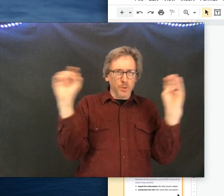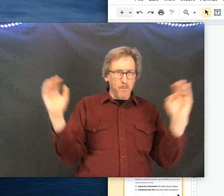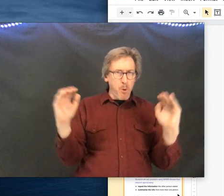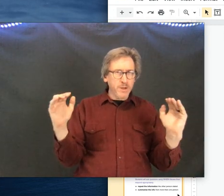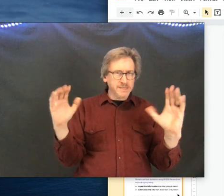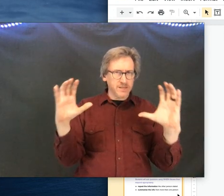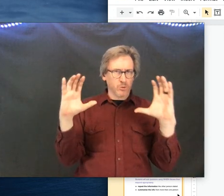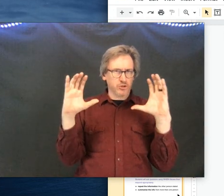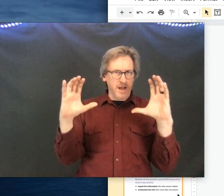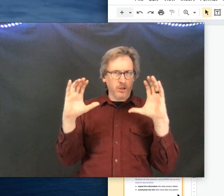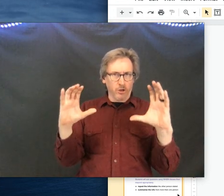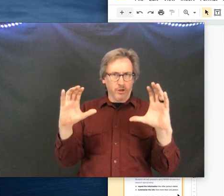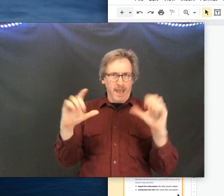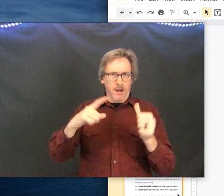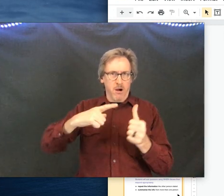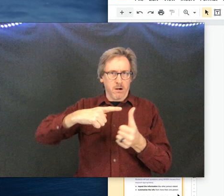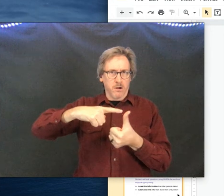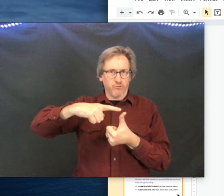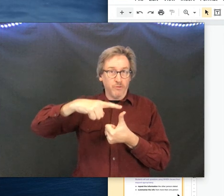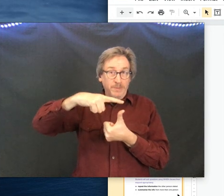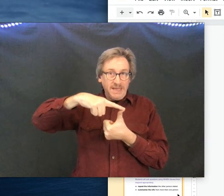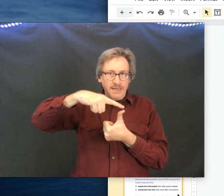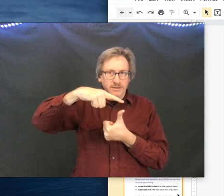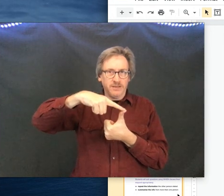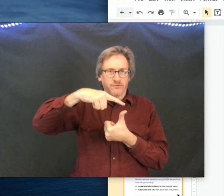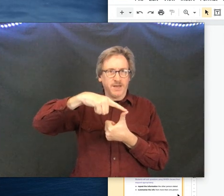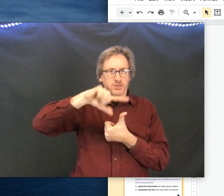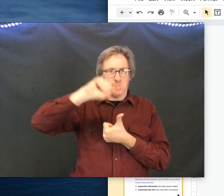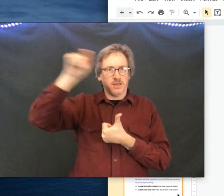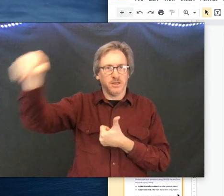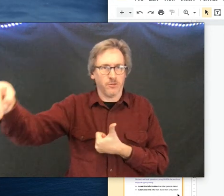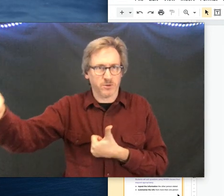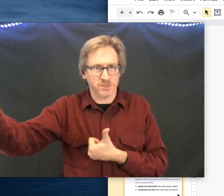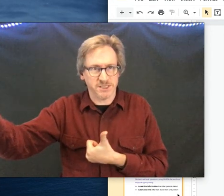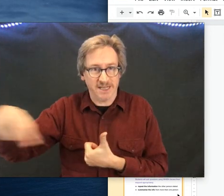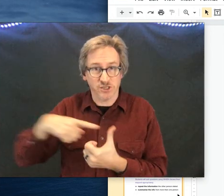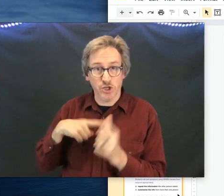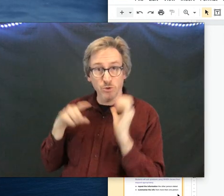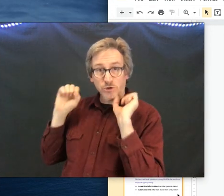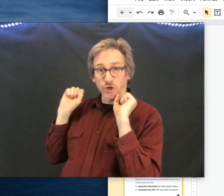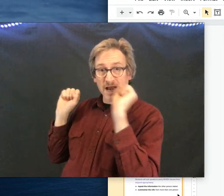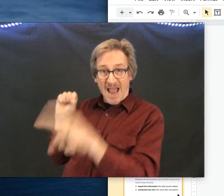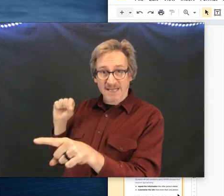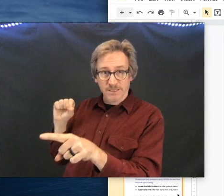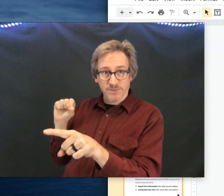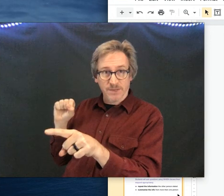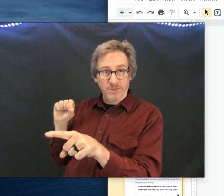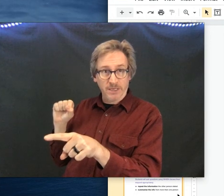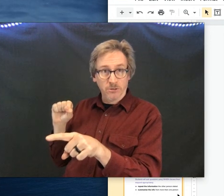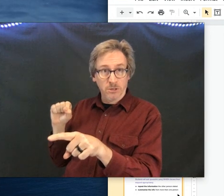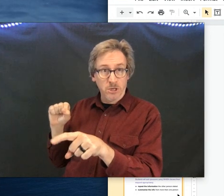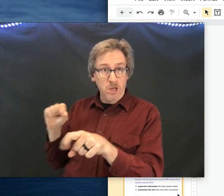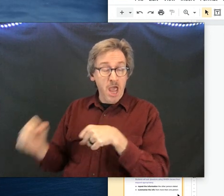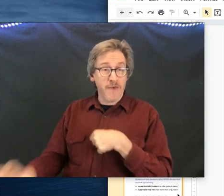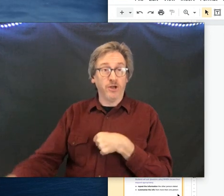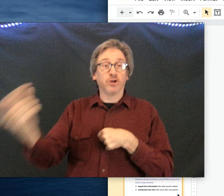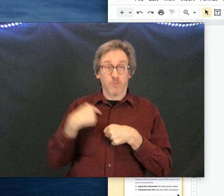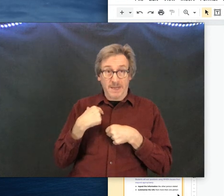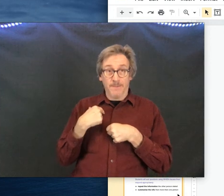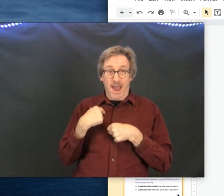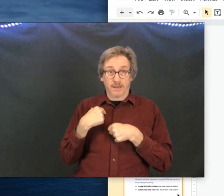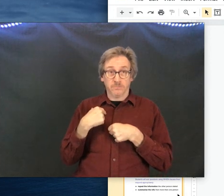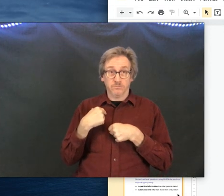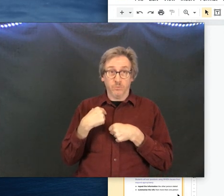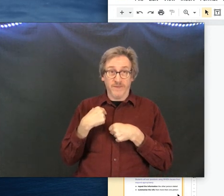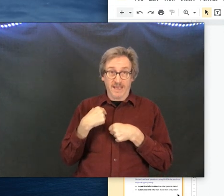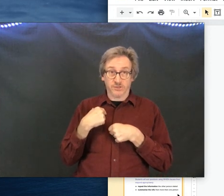So the points that we're trying to look at are repeating the information that the other person said. So you're going to ask them something, and then you're going to repeat